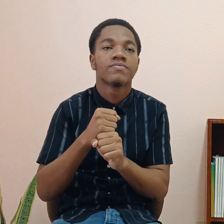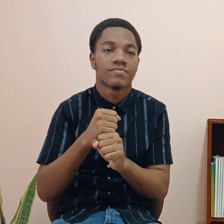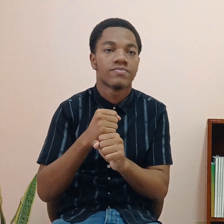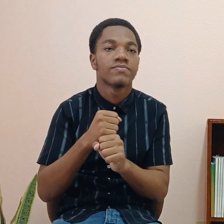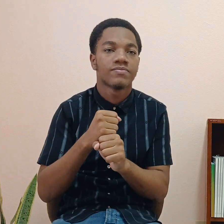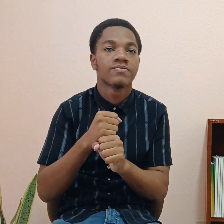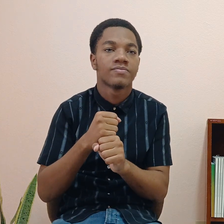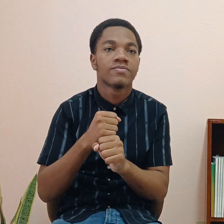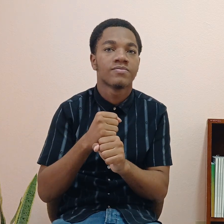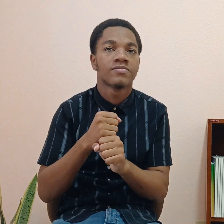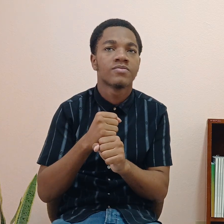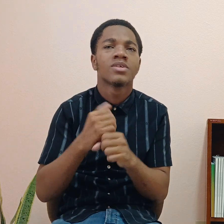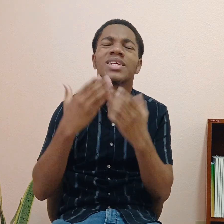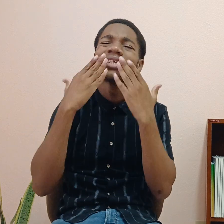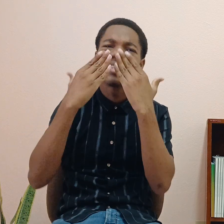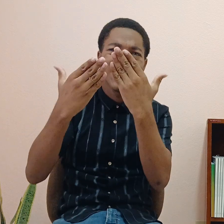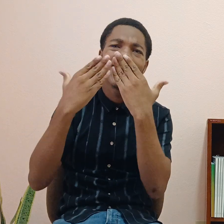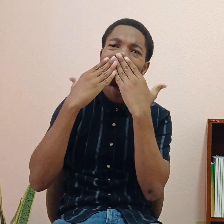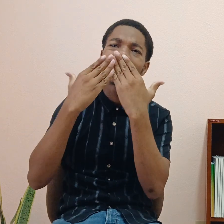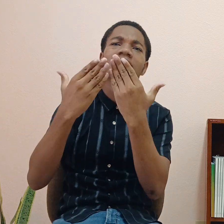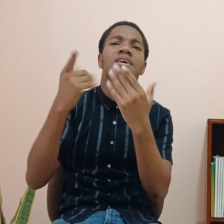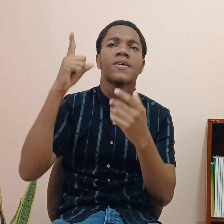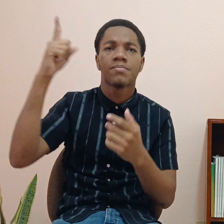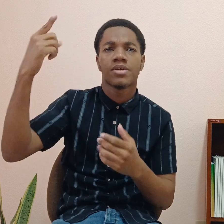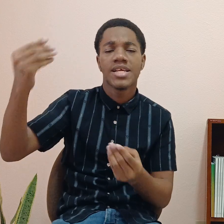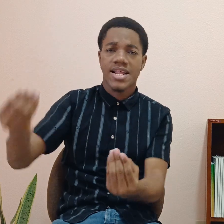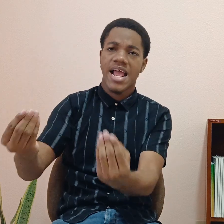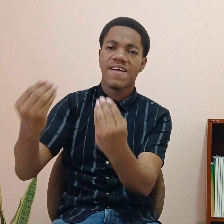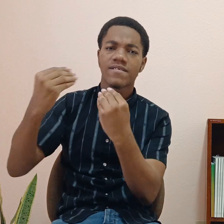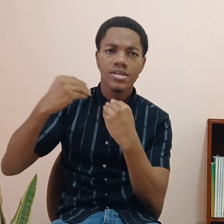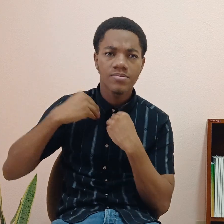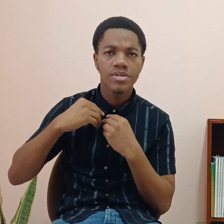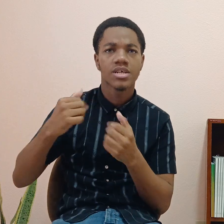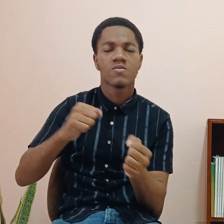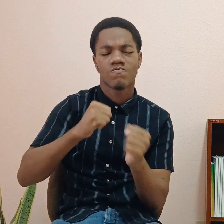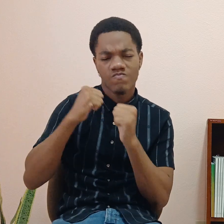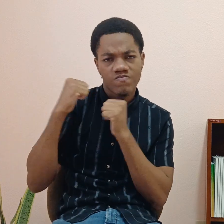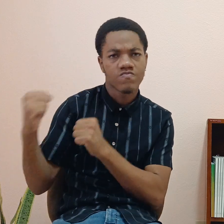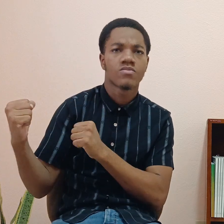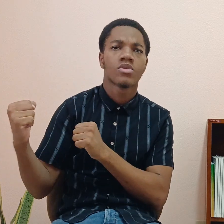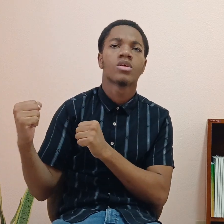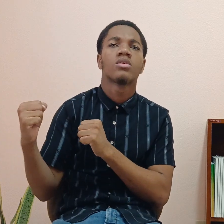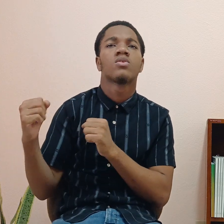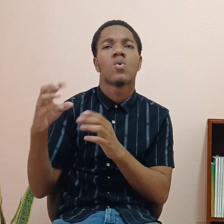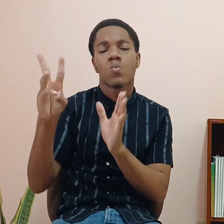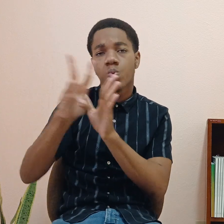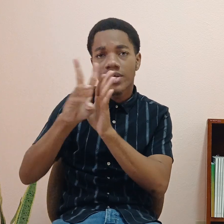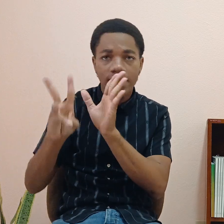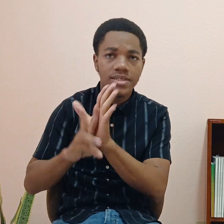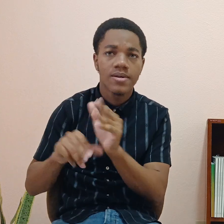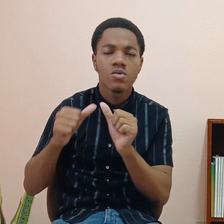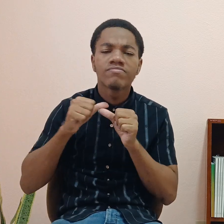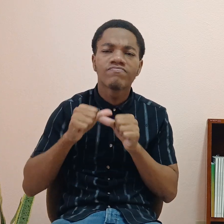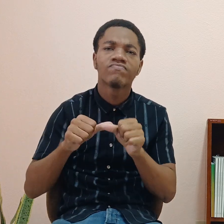I thank you that you have given me the strength and the will to continue my education.